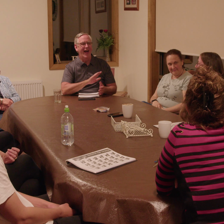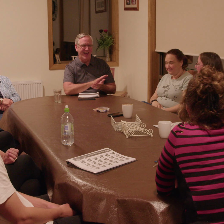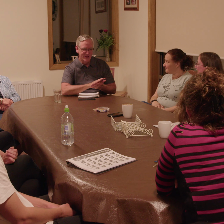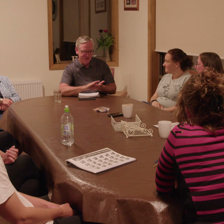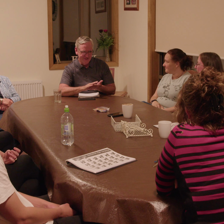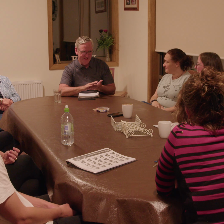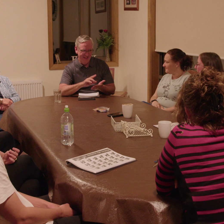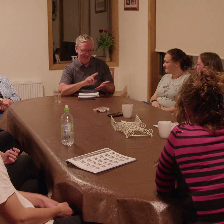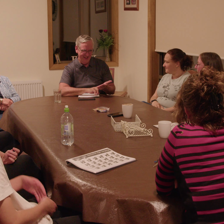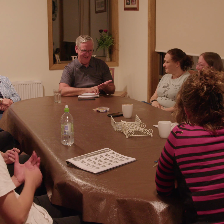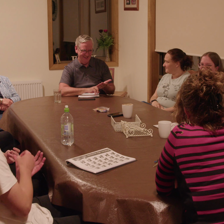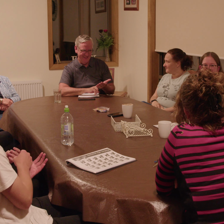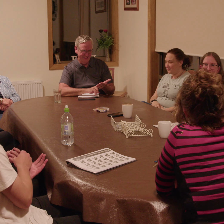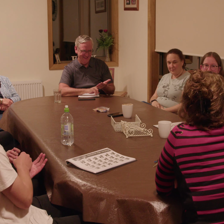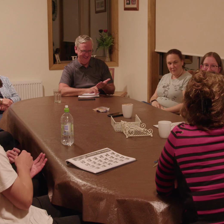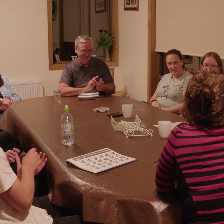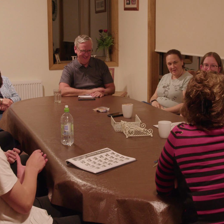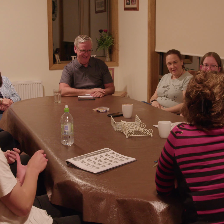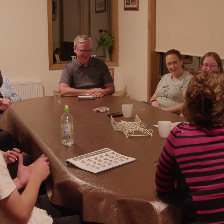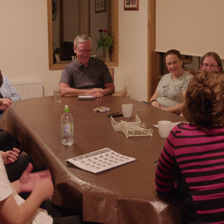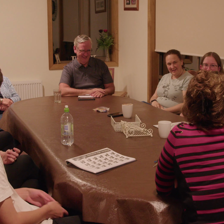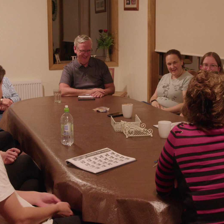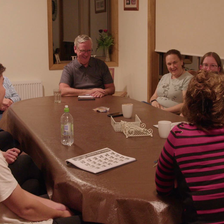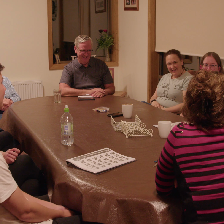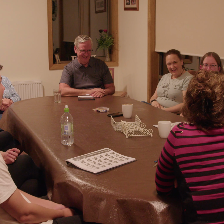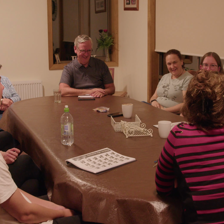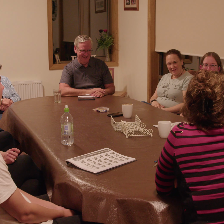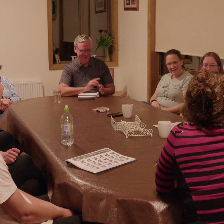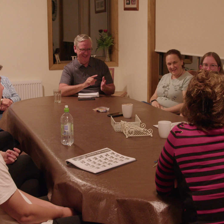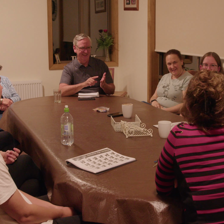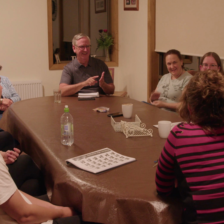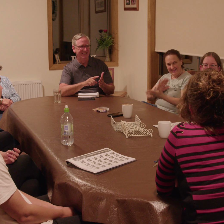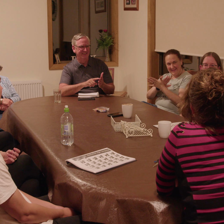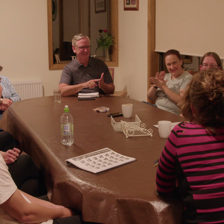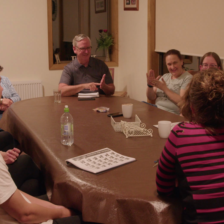H. Oh, Missed it. H.